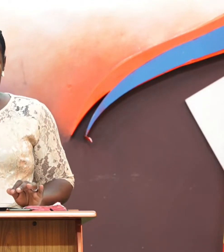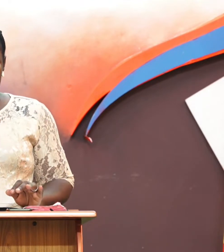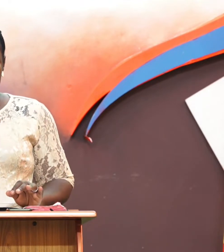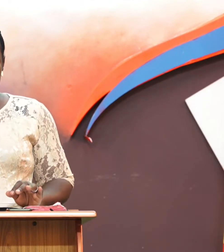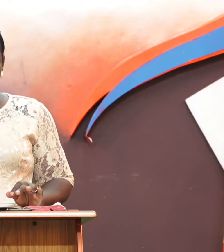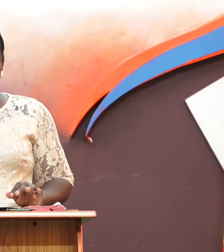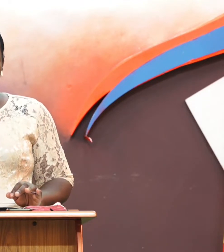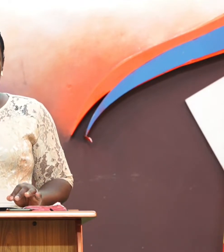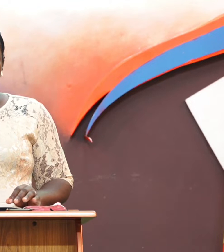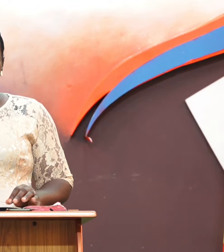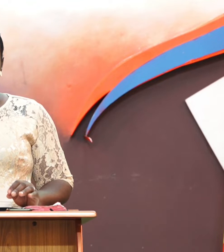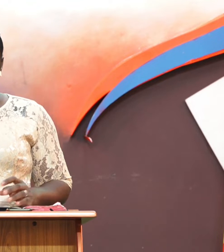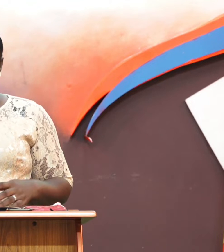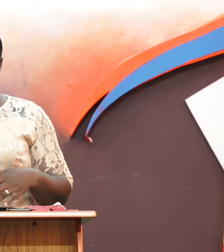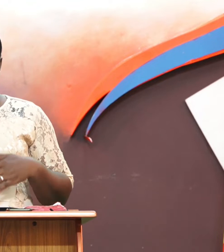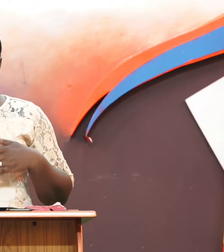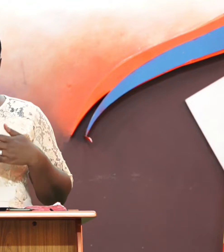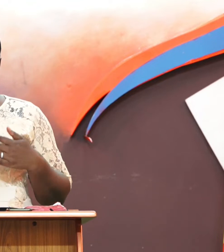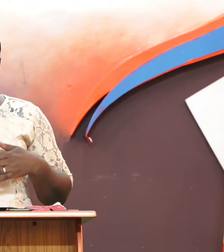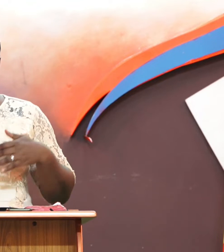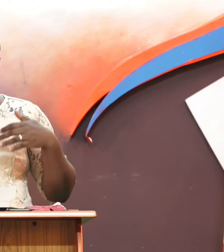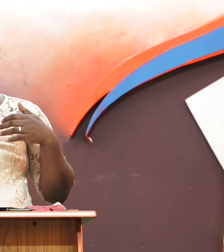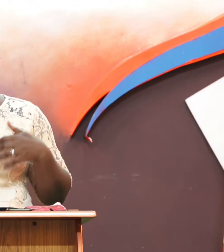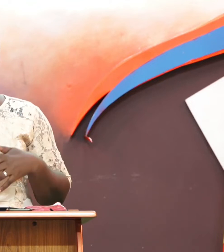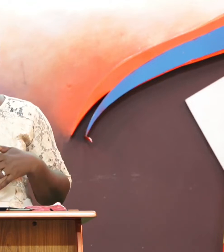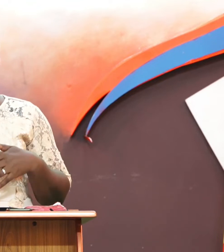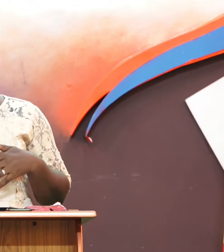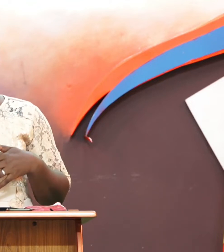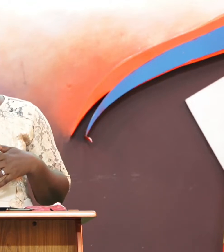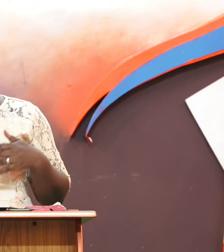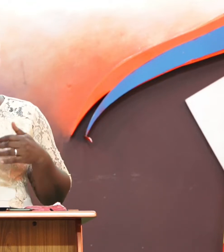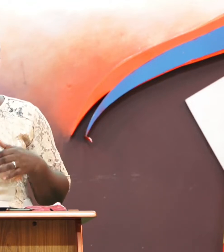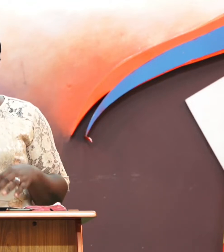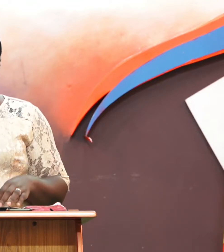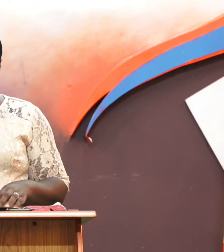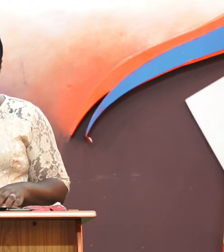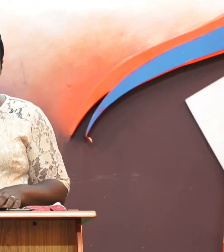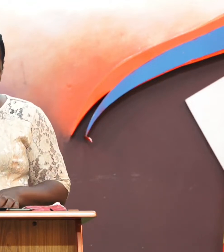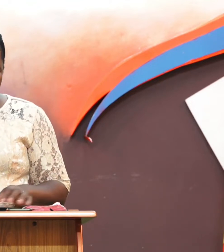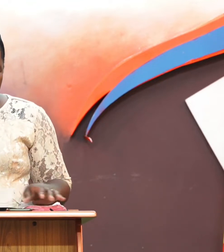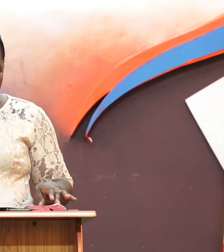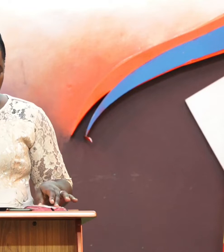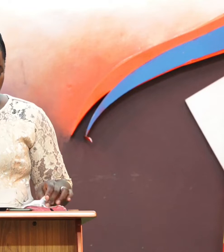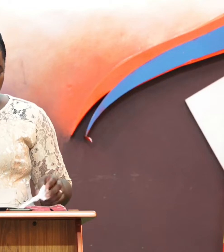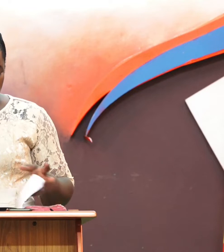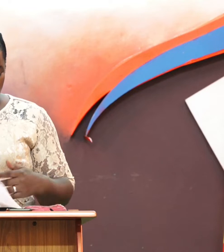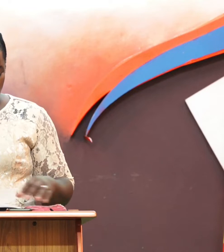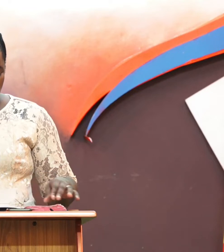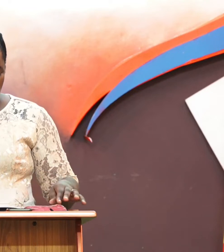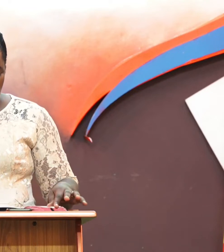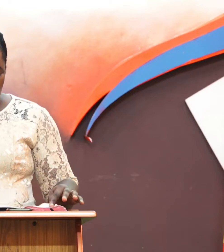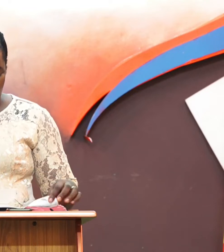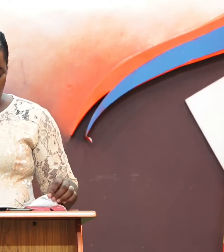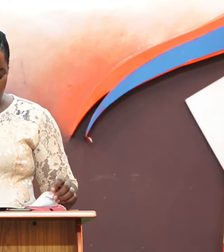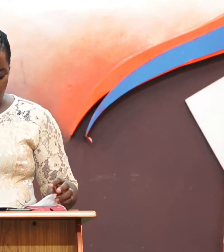That when a time comes and you open your mouth to speak, what you say comes out of a heart that